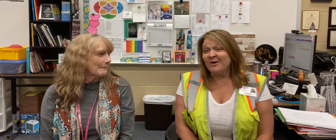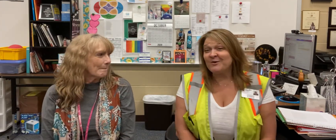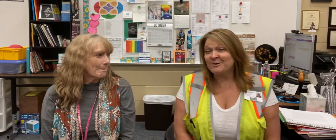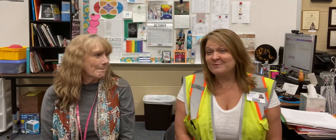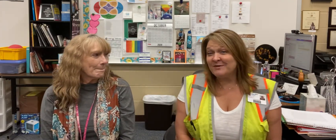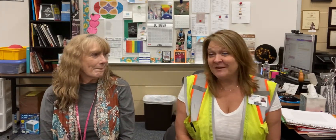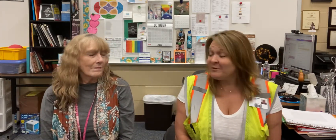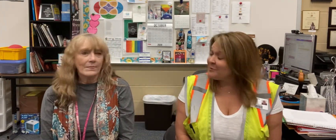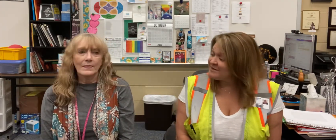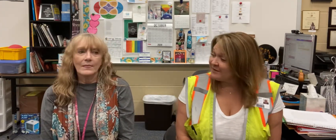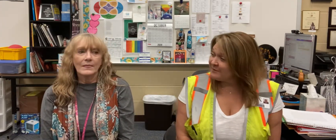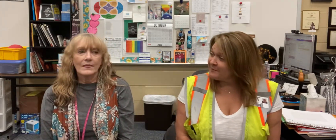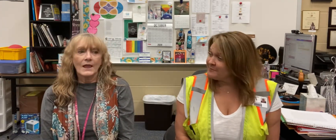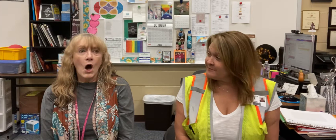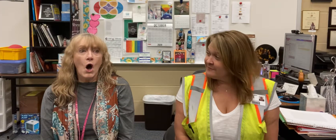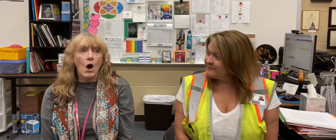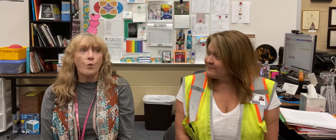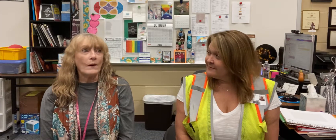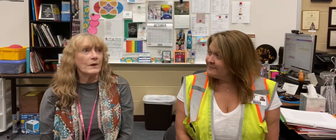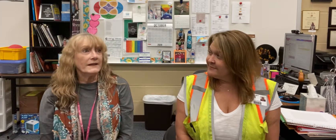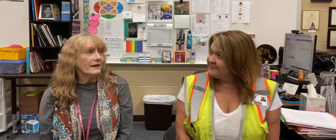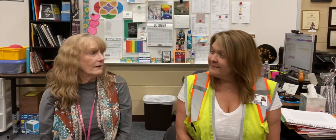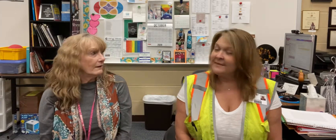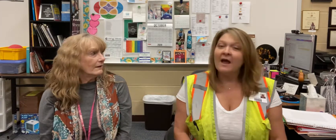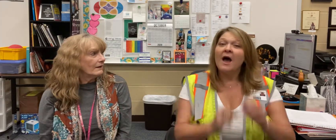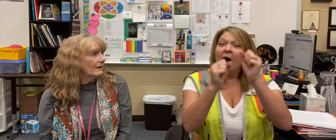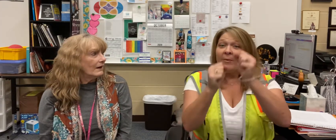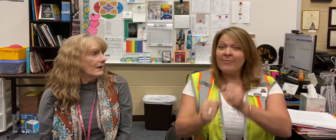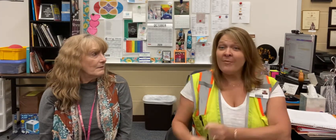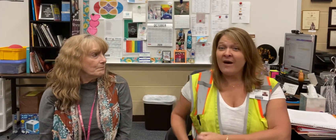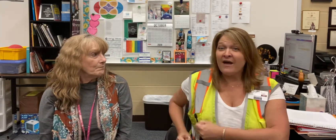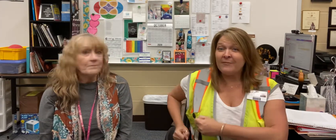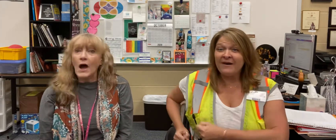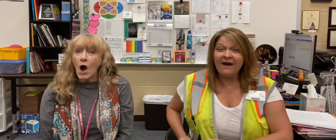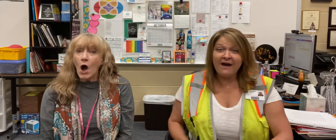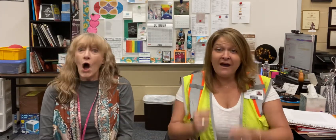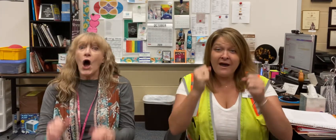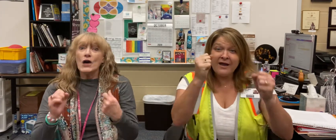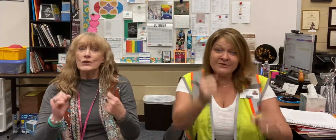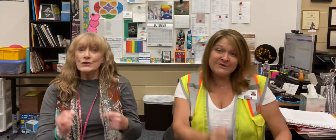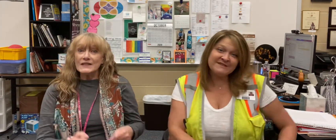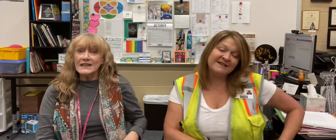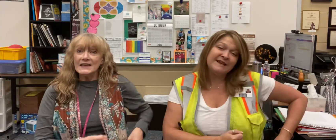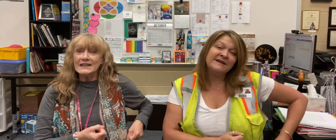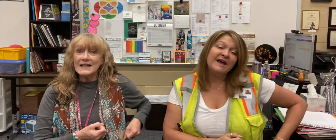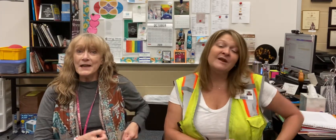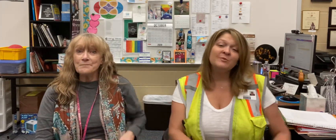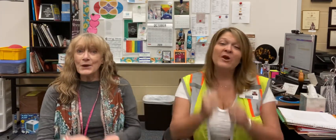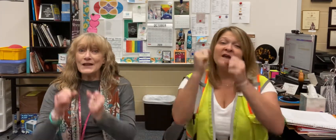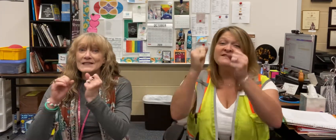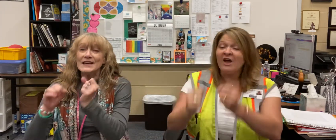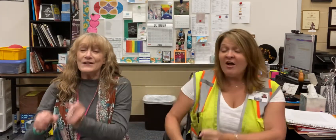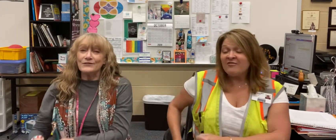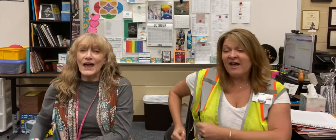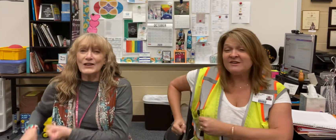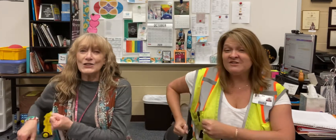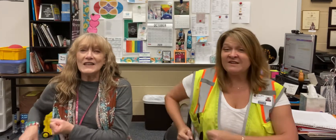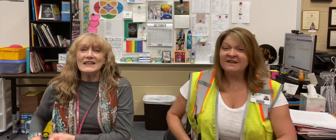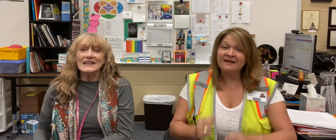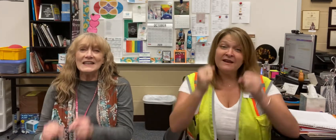goes with the other one we taught them. What one? My paddle's keen and bright, flashy